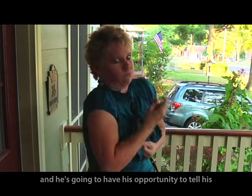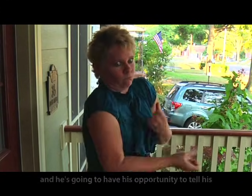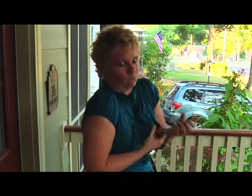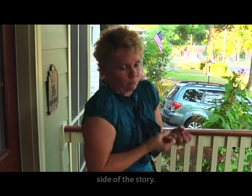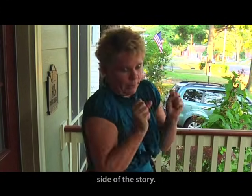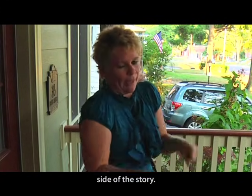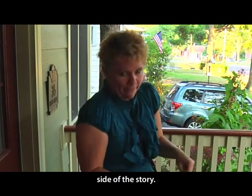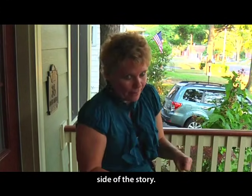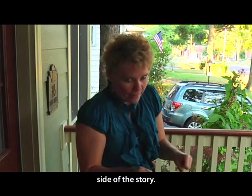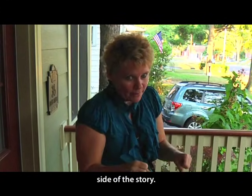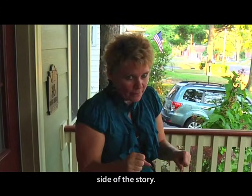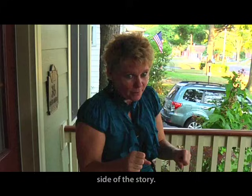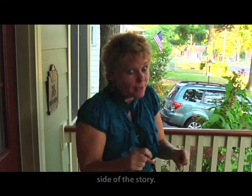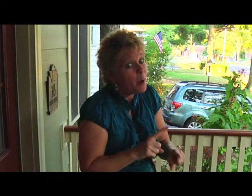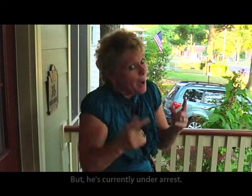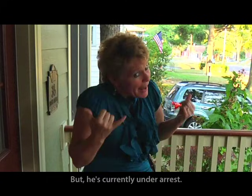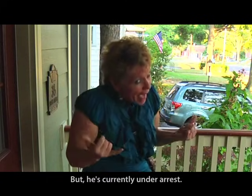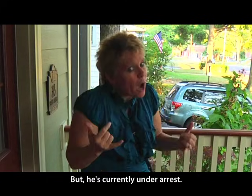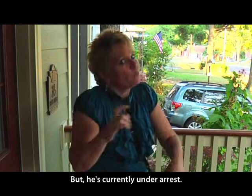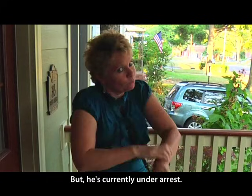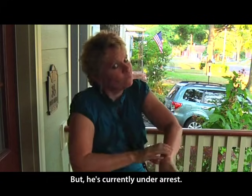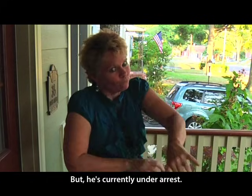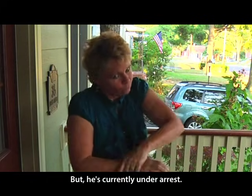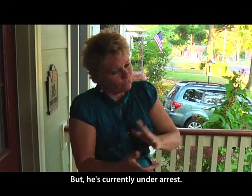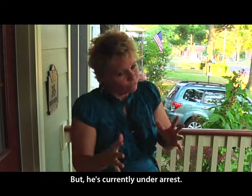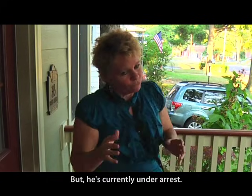the story. But he's currently under arrest.